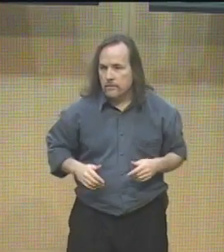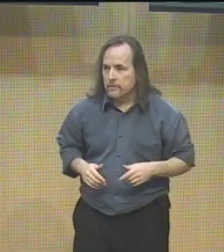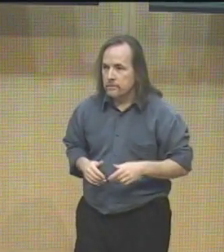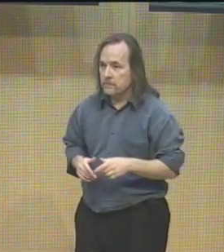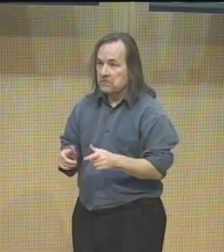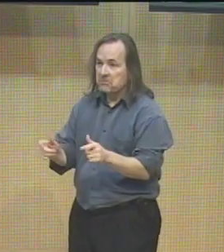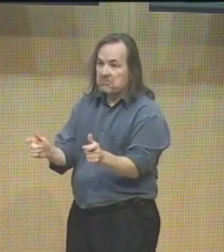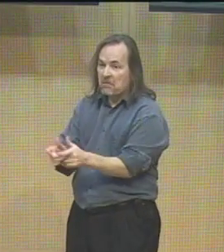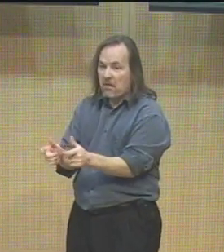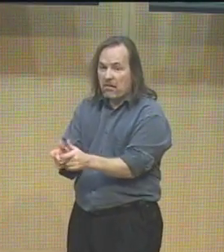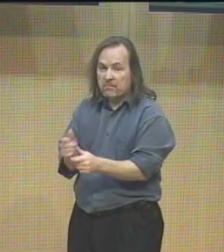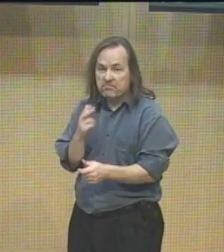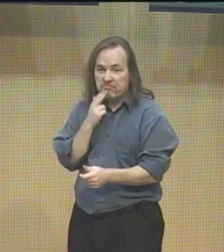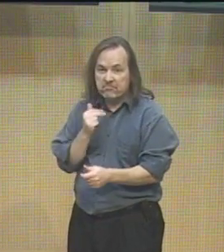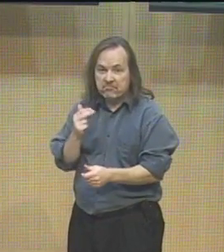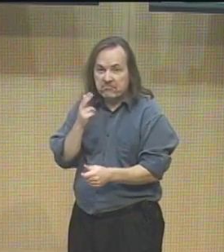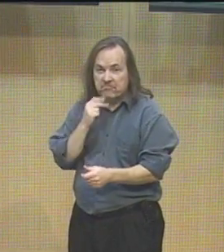a small stock might be from